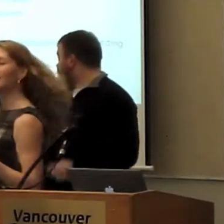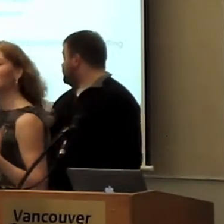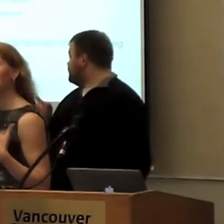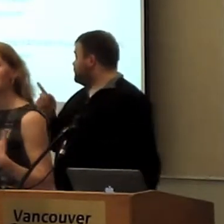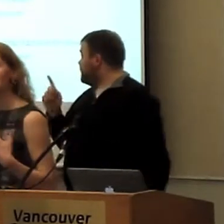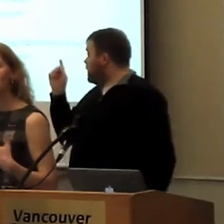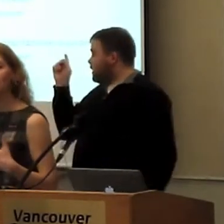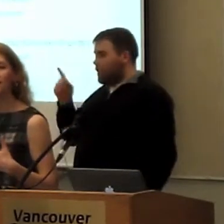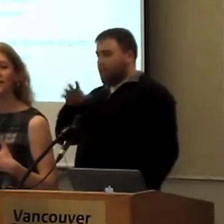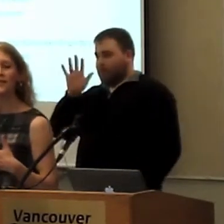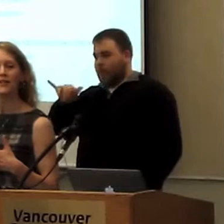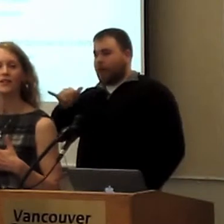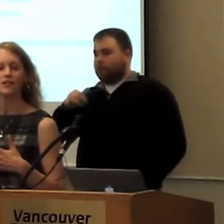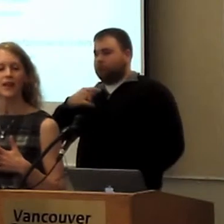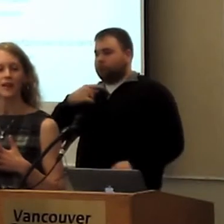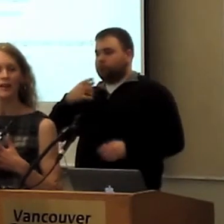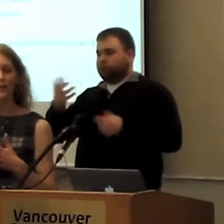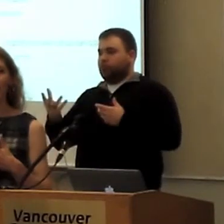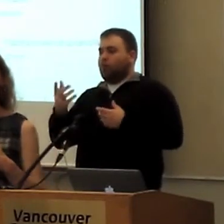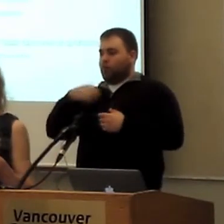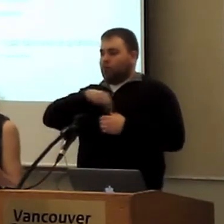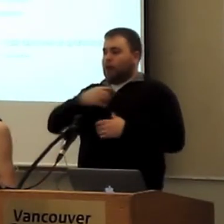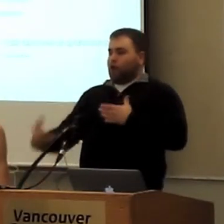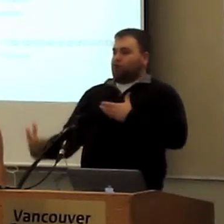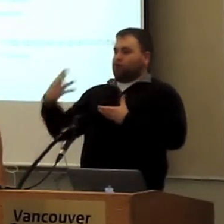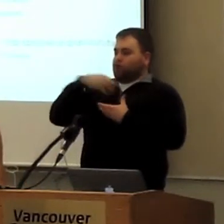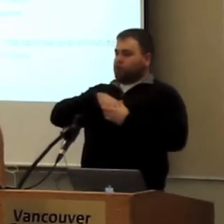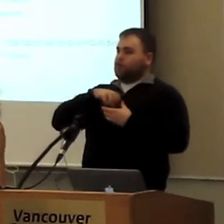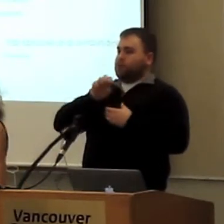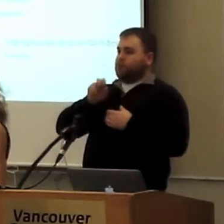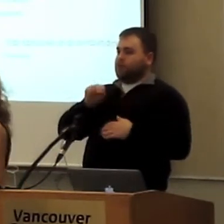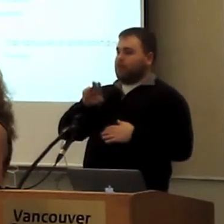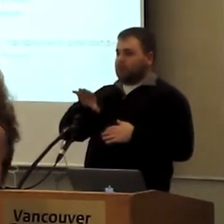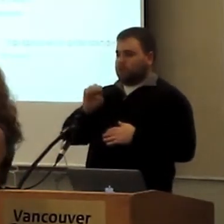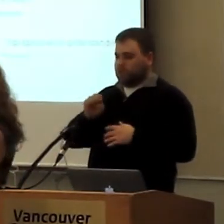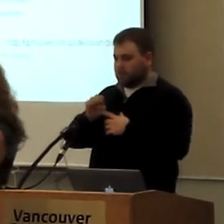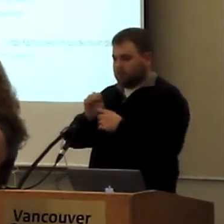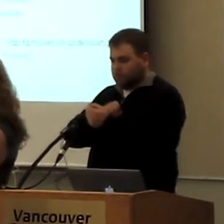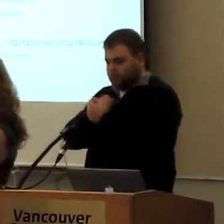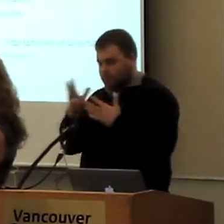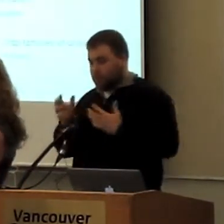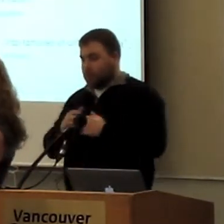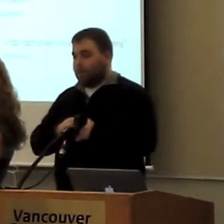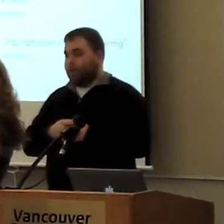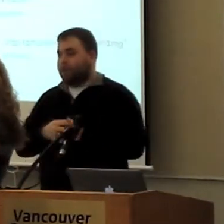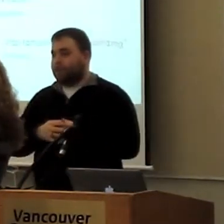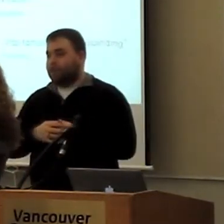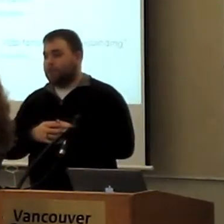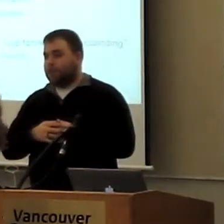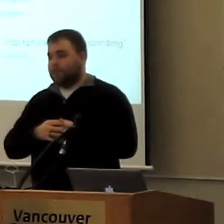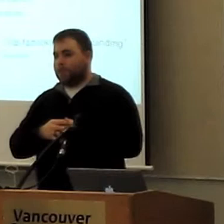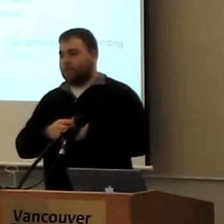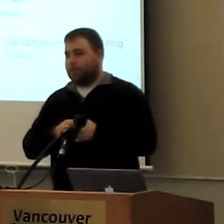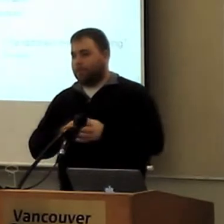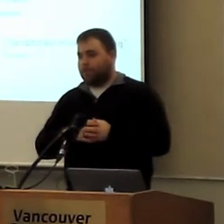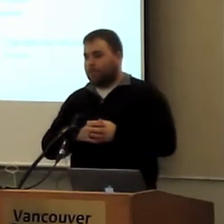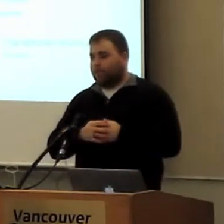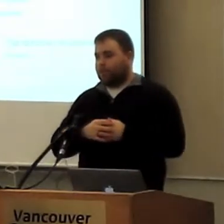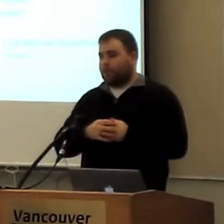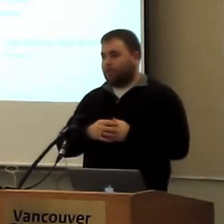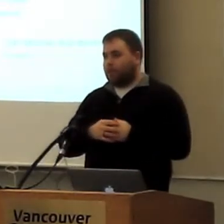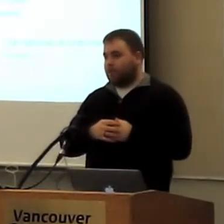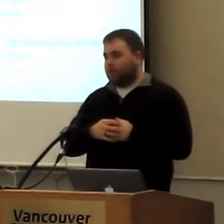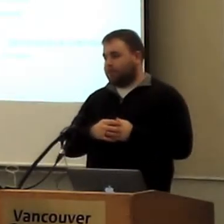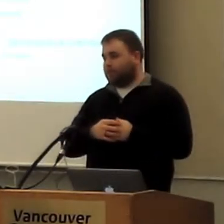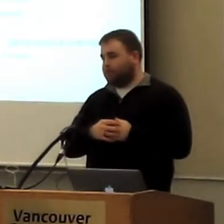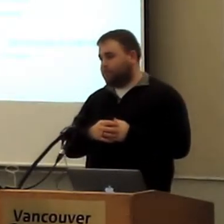animal, and it's important to consider that our sensory engagement in the world is not insignificant. We mustn't forget, for example,